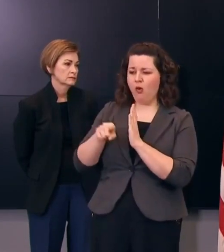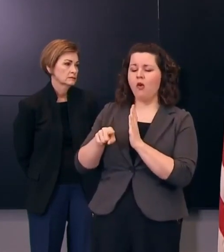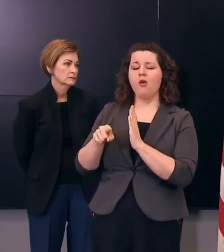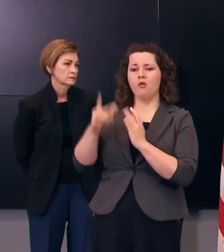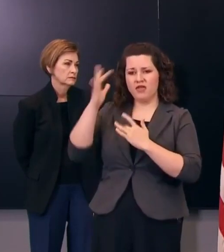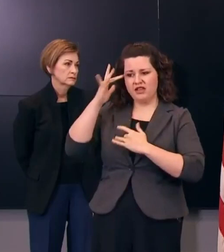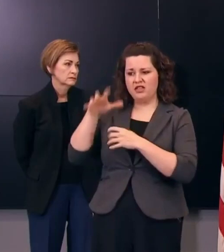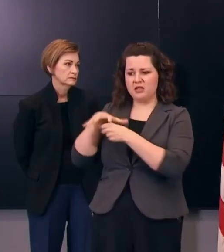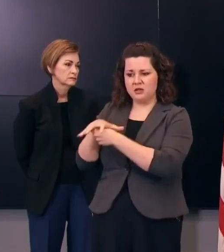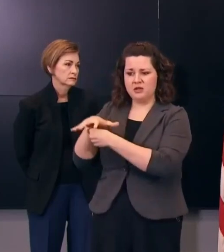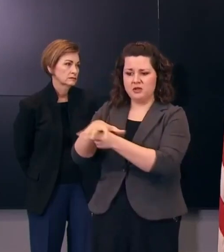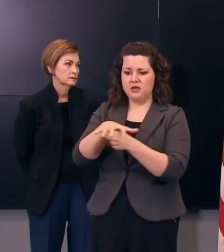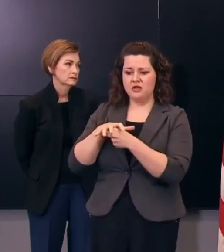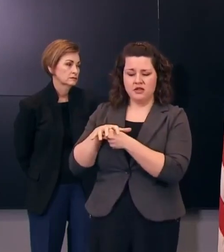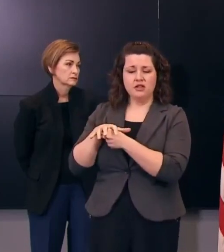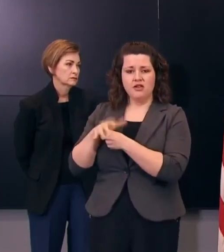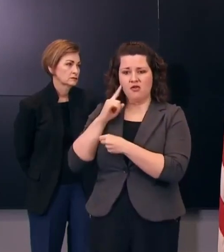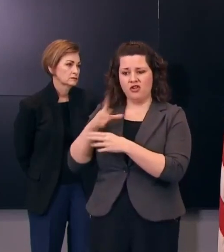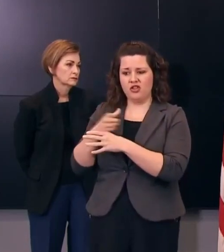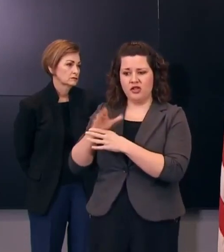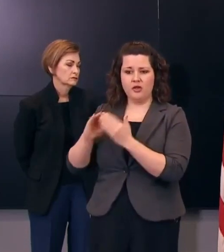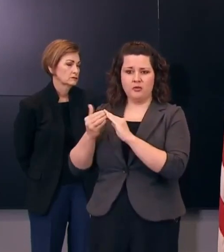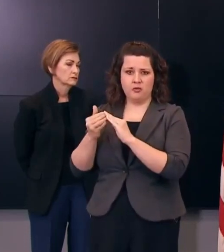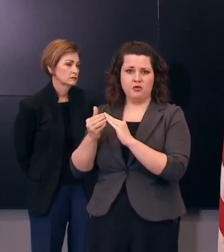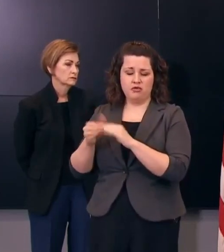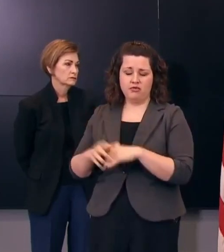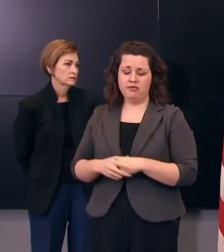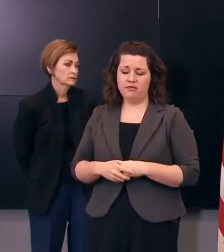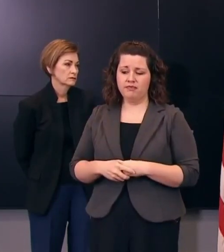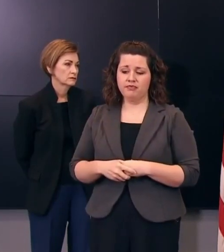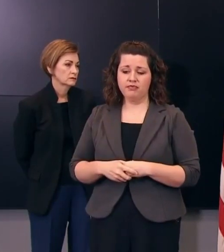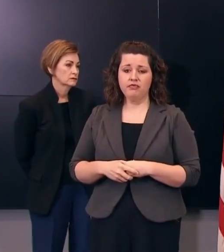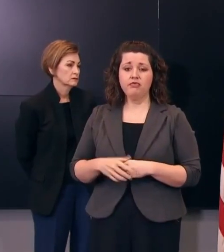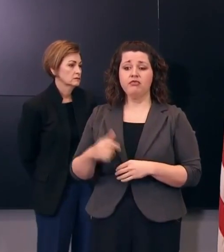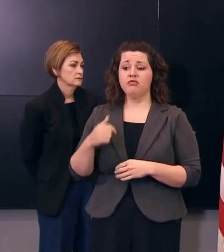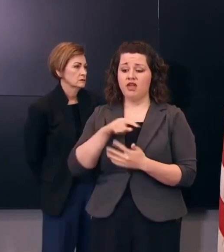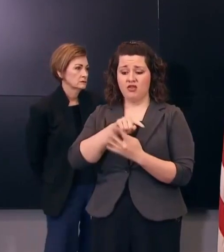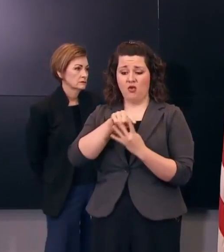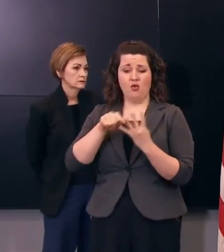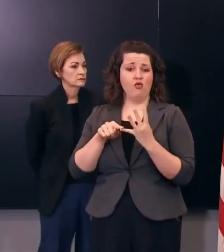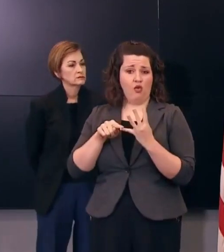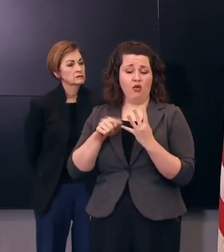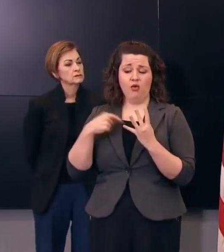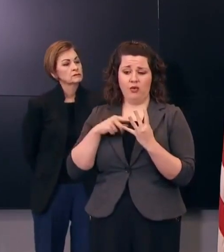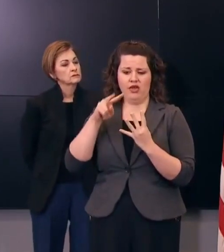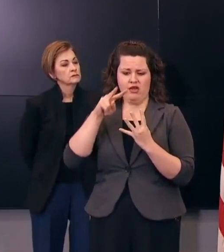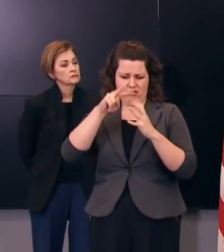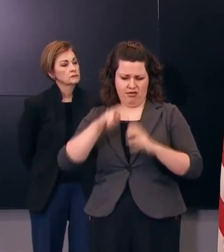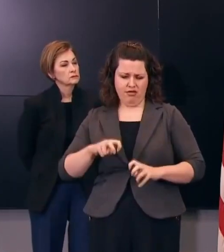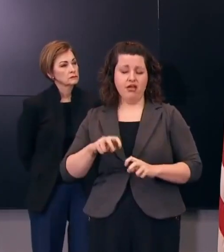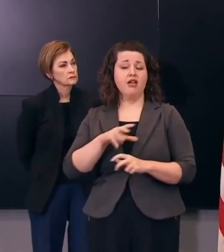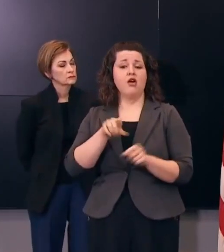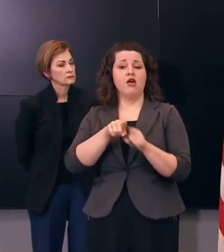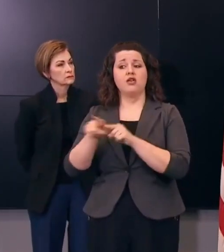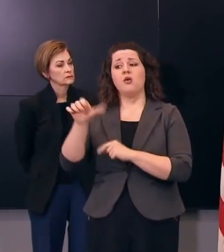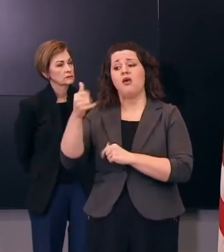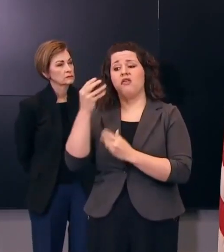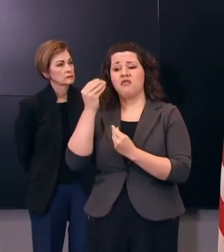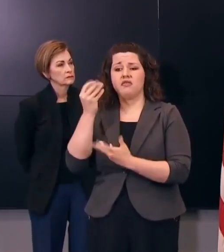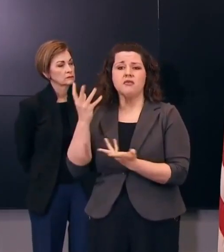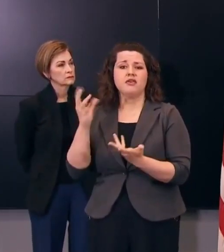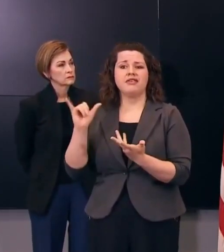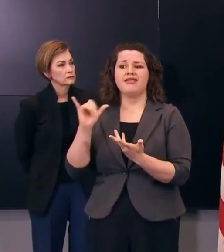vulnerable populations in a shared community setting. We look at all 4 of these factors in addition to information about